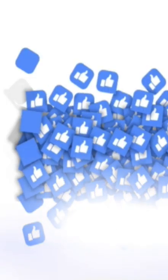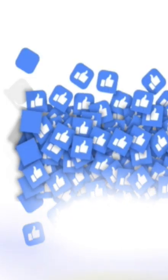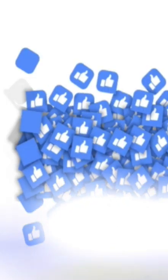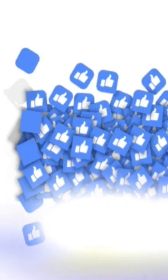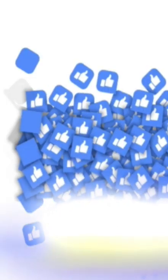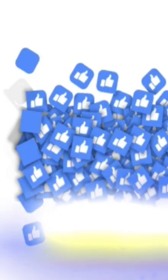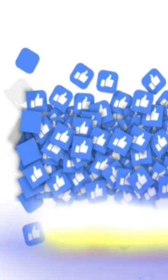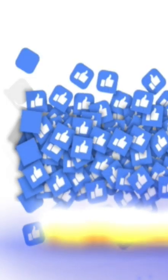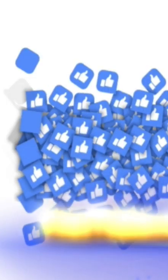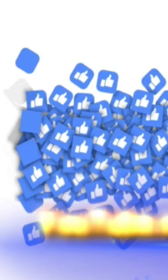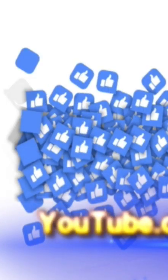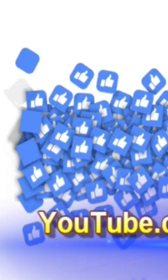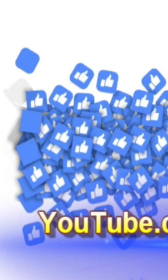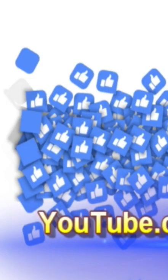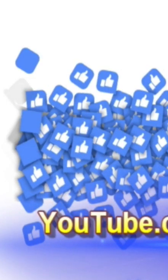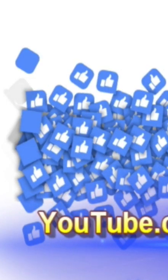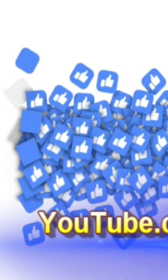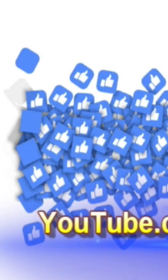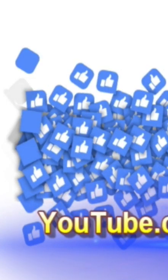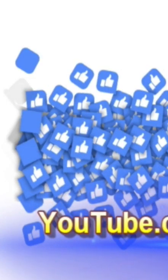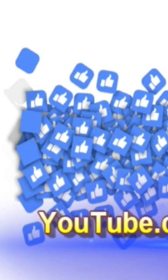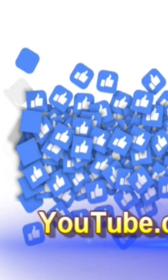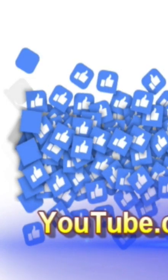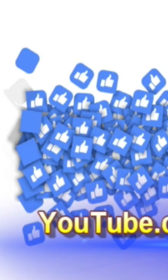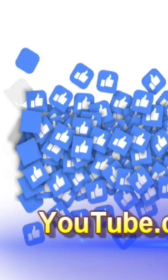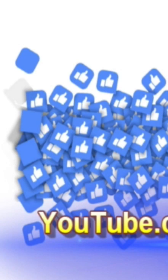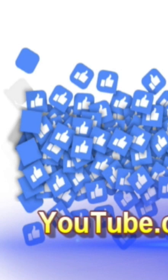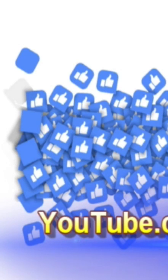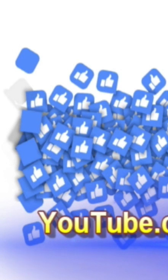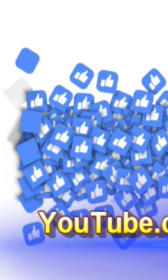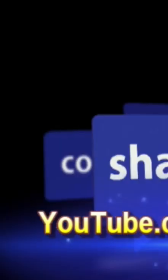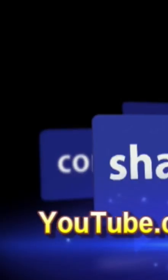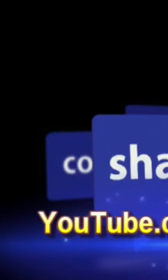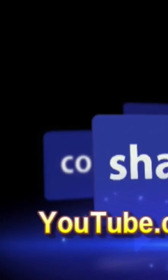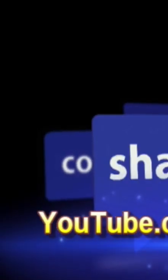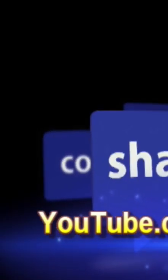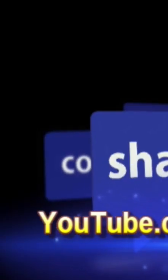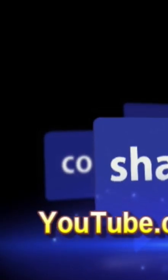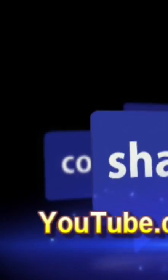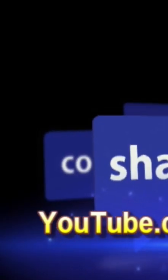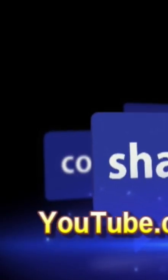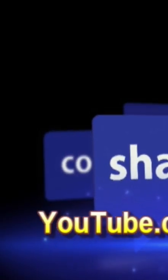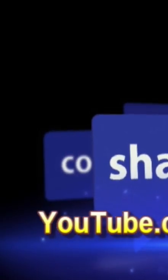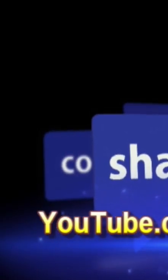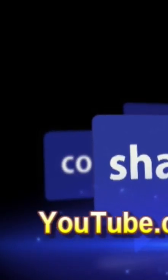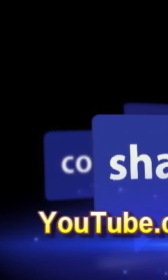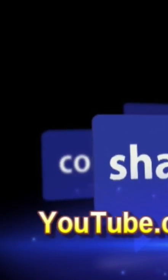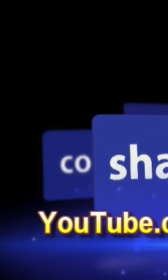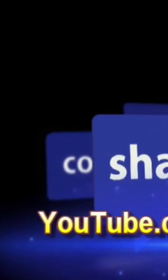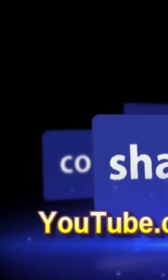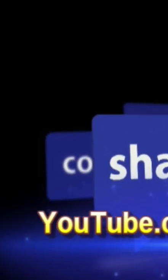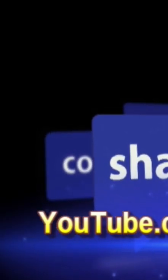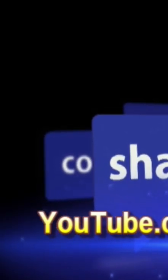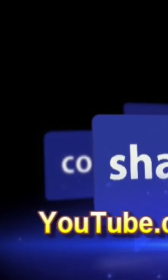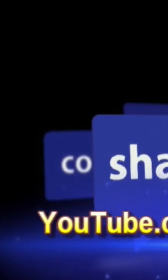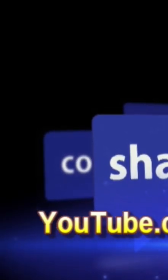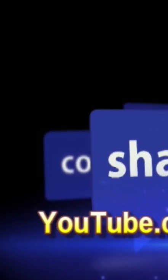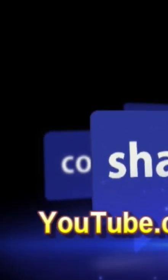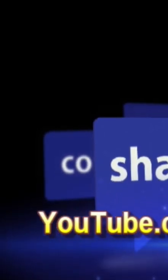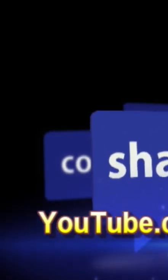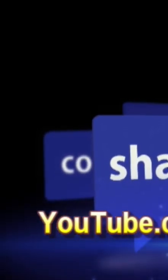already, please consider subscribing to our channel. And while you're at it, please leave us a comment. Thank you for watching.